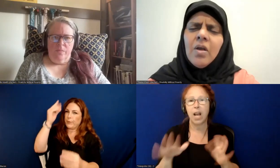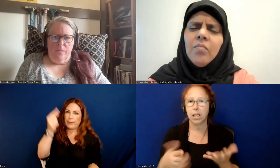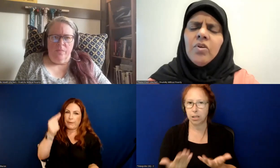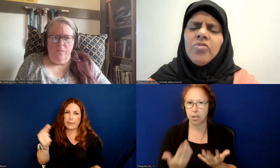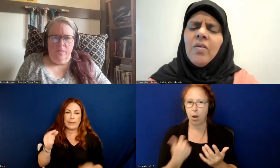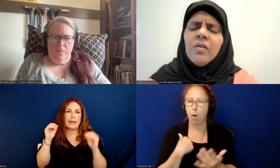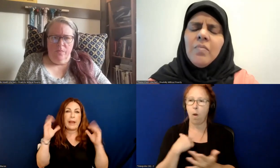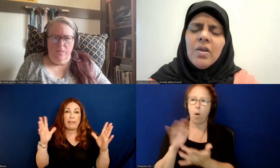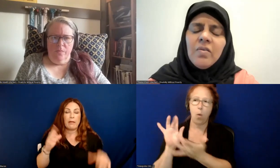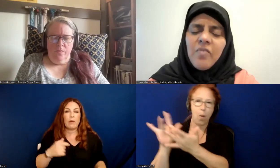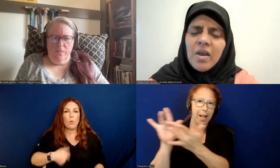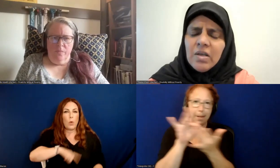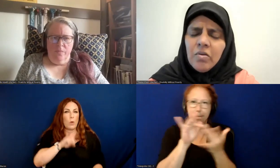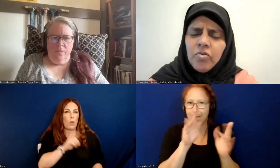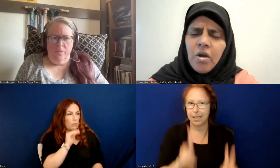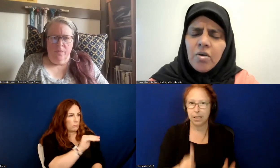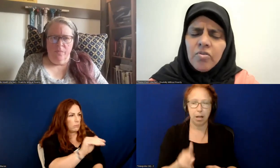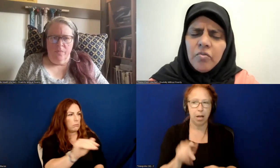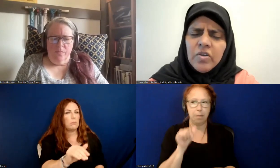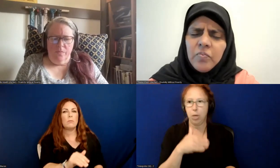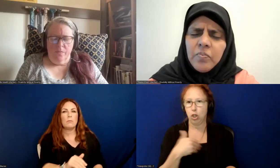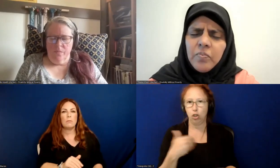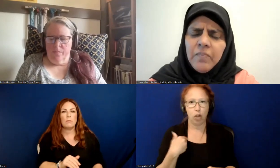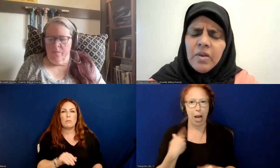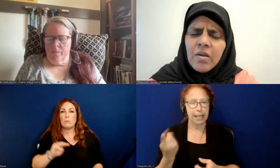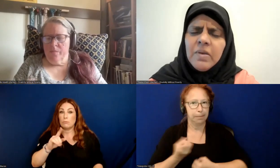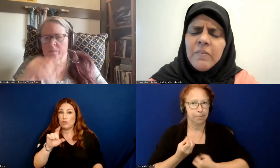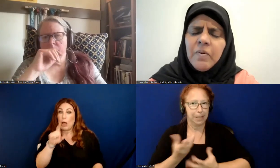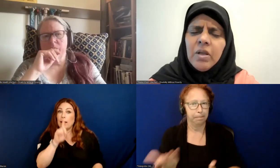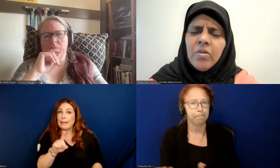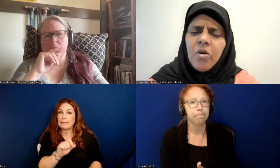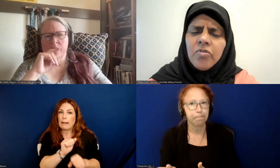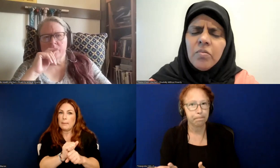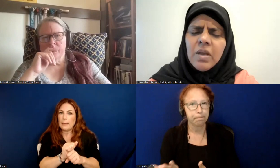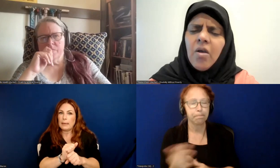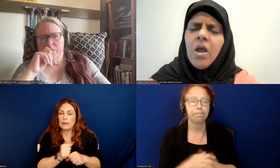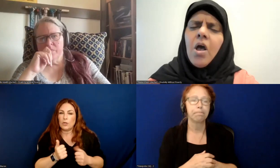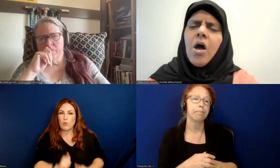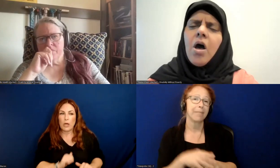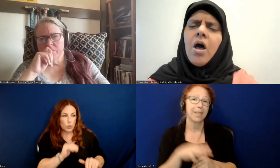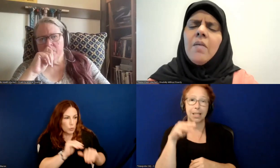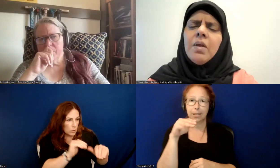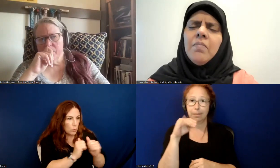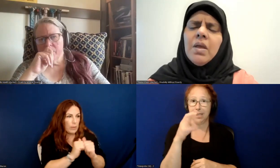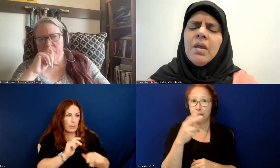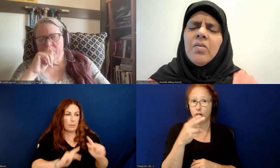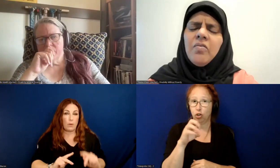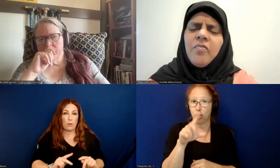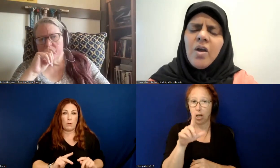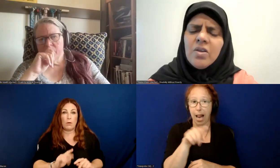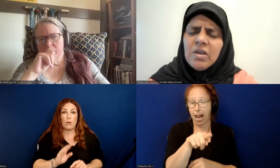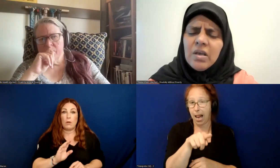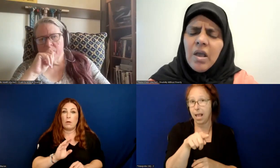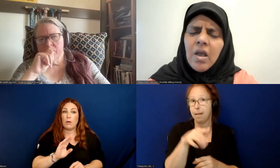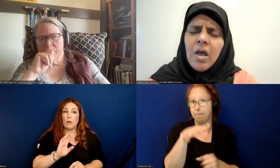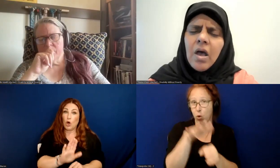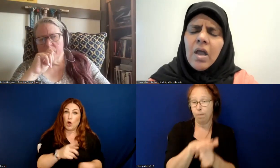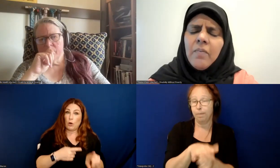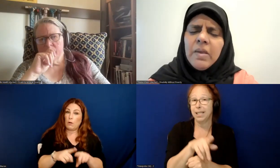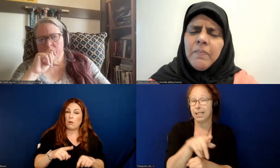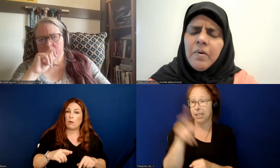about. Michelle's committed to finding those hard to reach young people in long-term care. I'm committed to